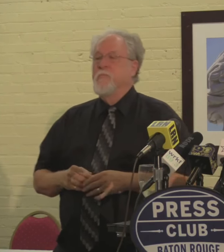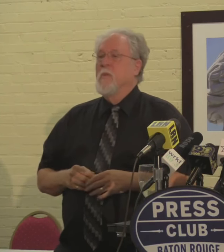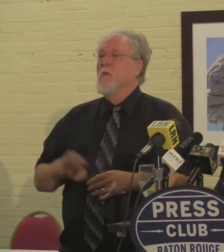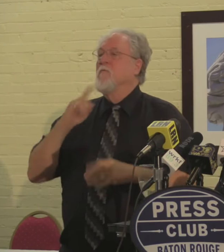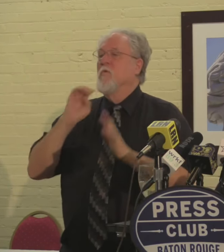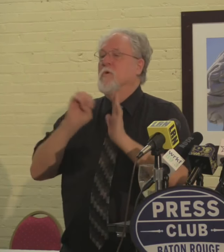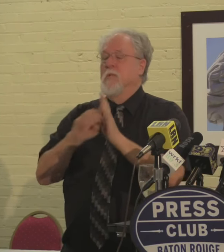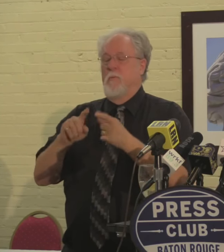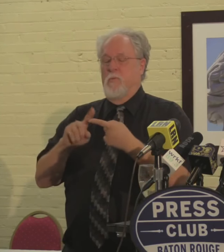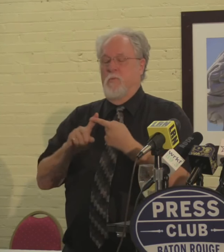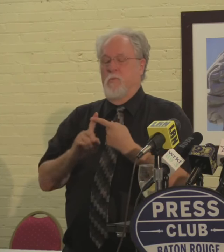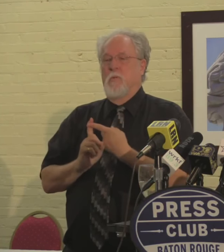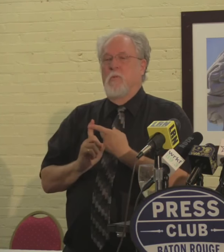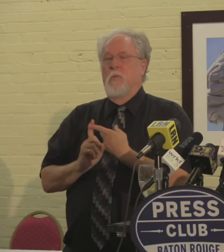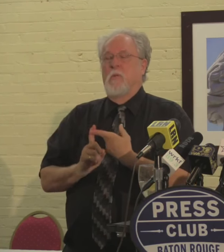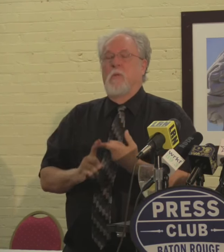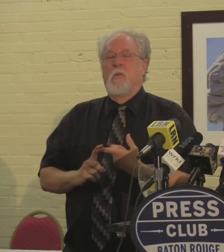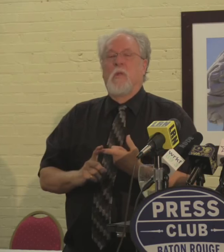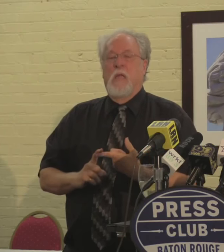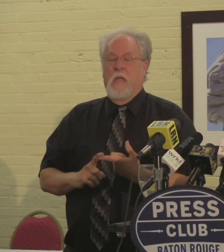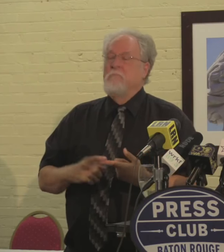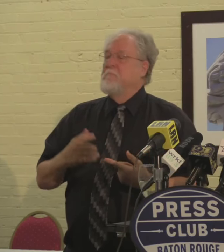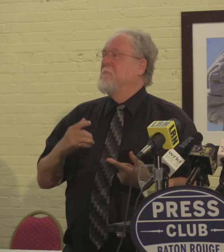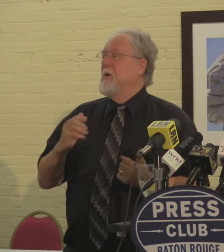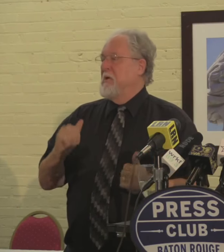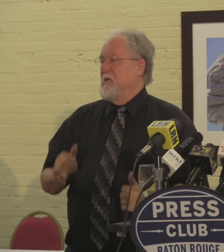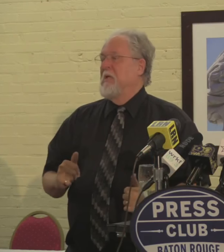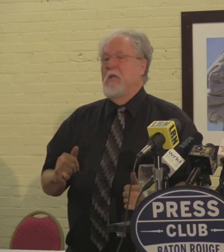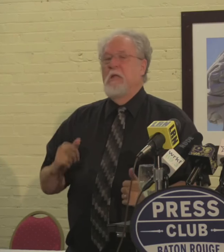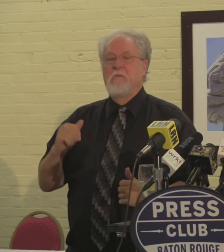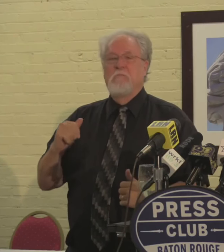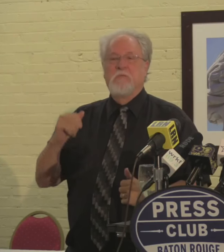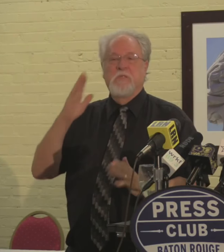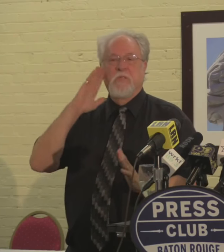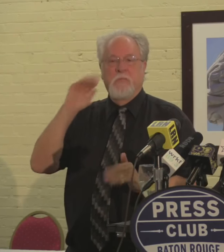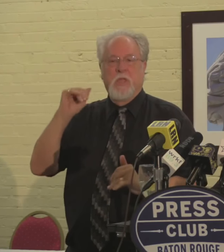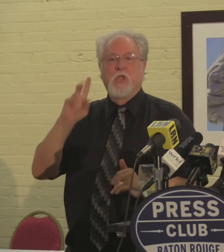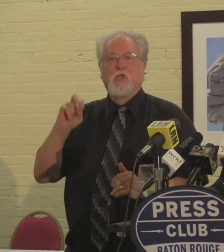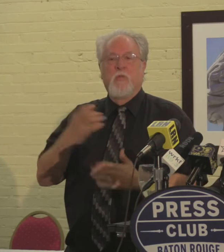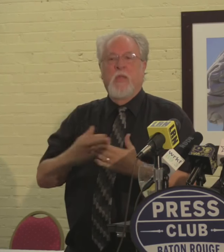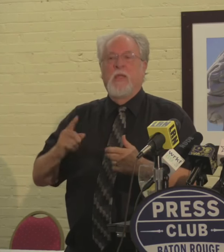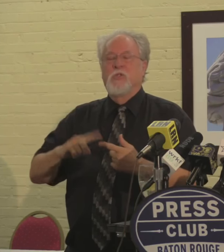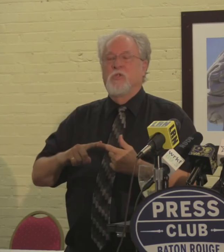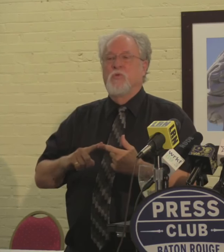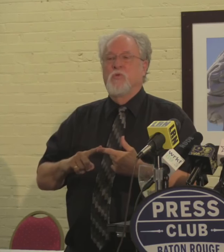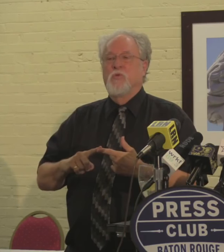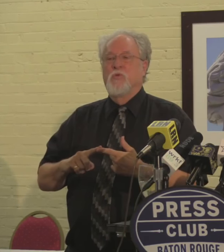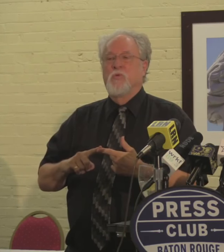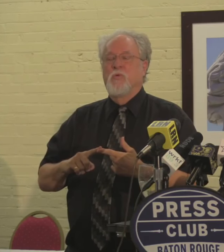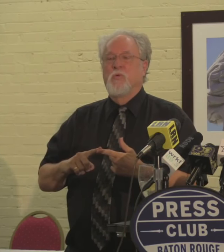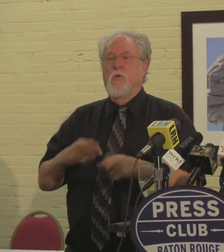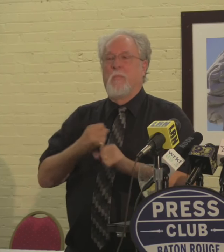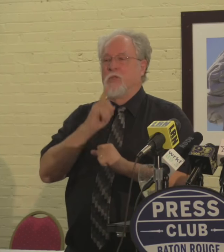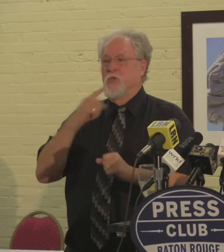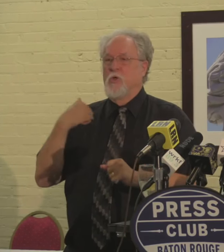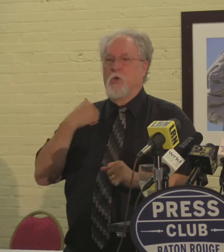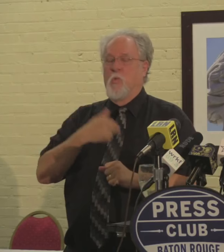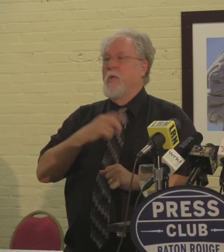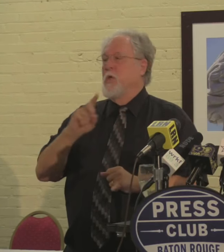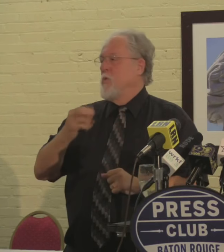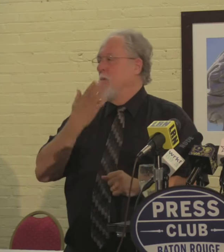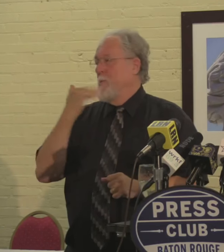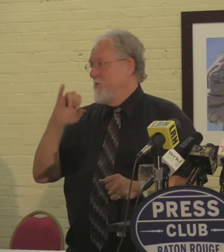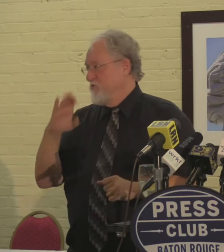For example, you can anticipate that we're going to do some things to legislatively make sure that we're doing an even better